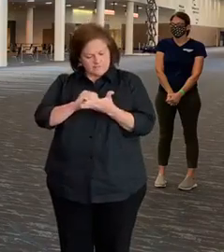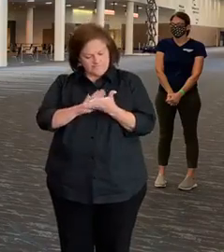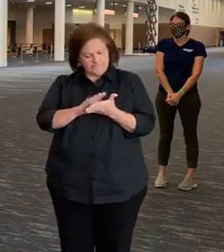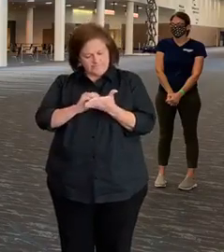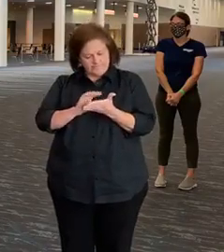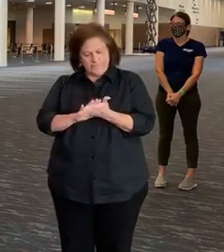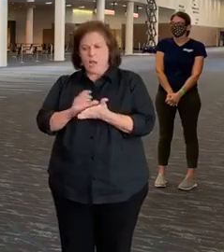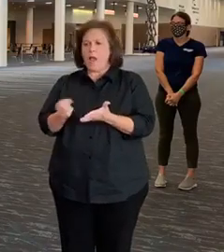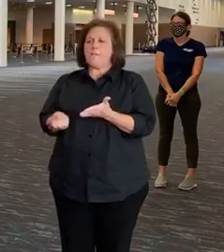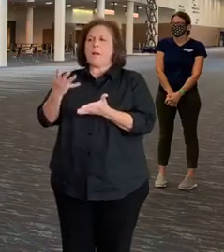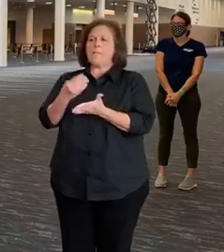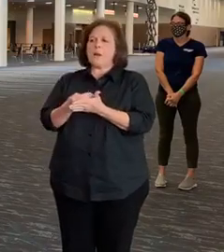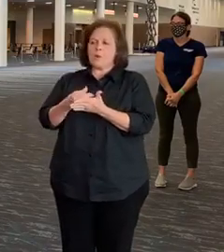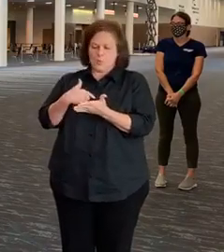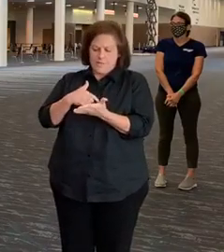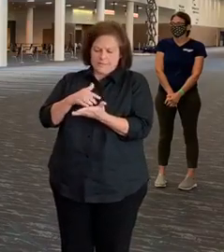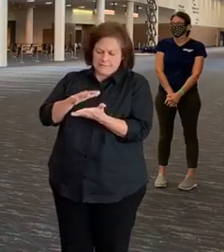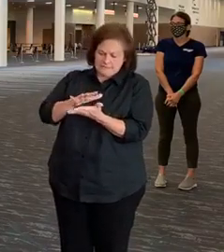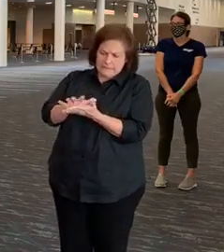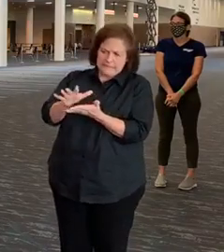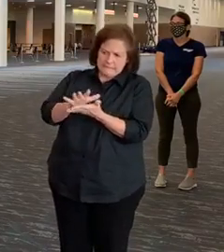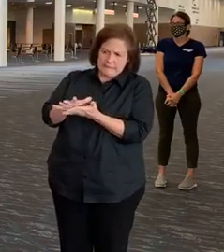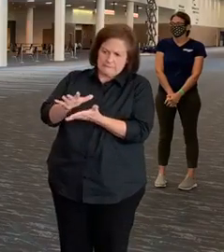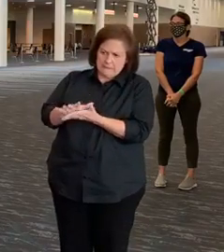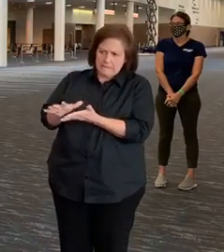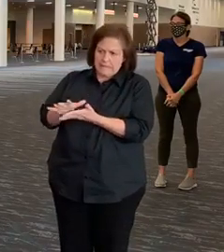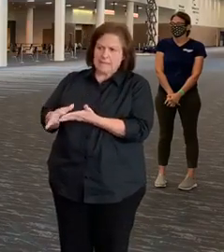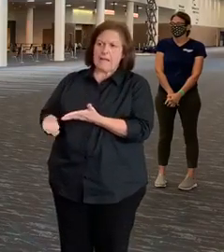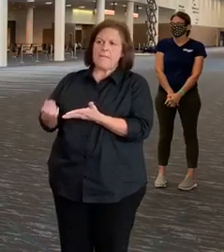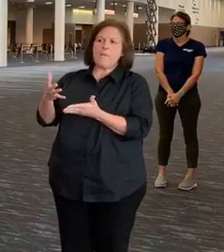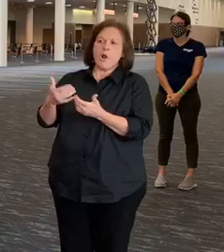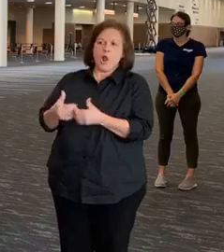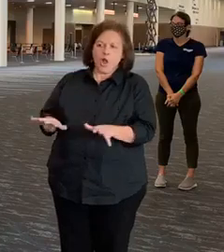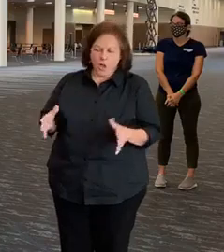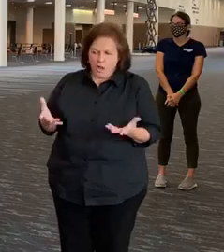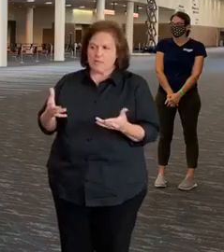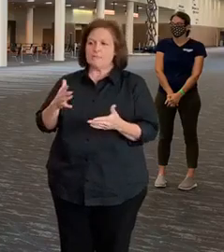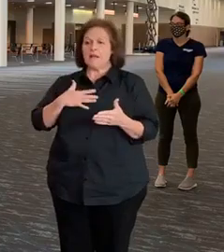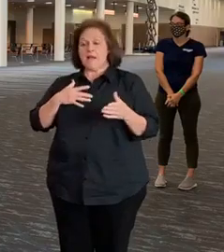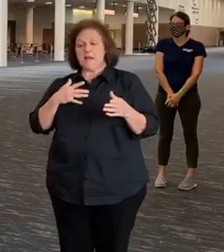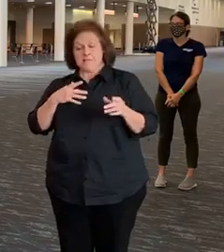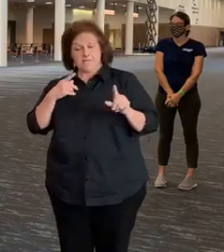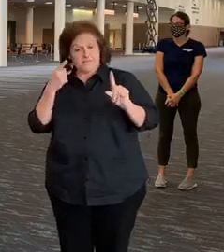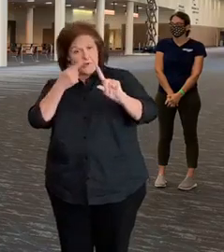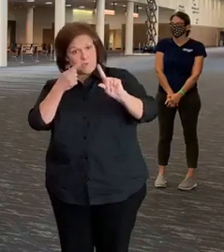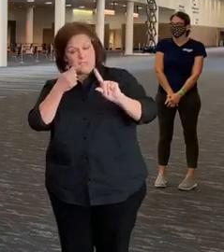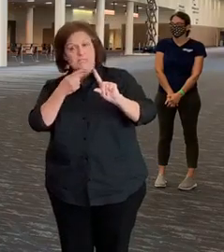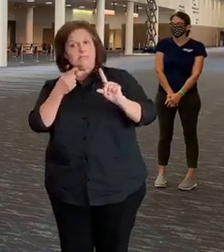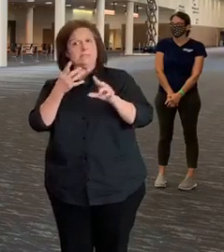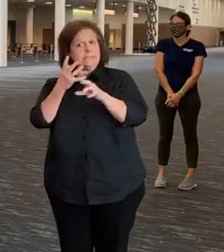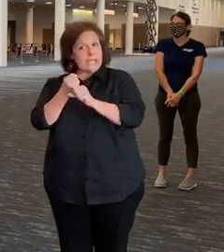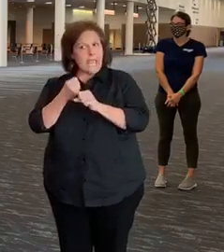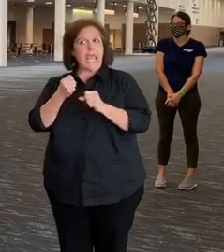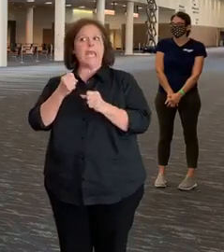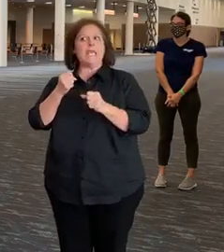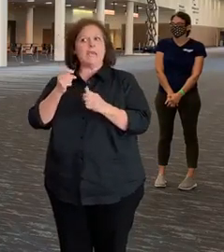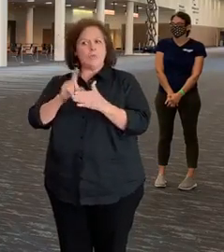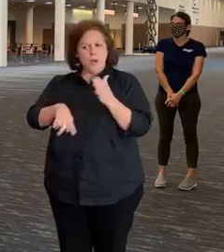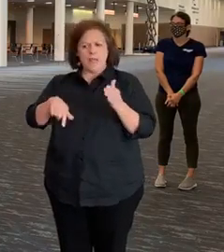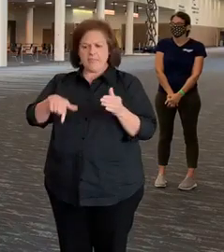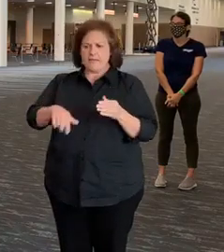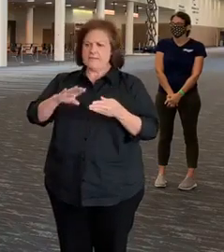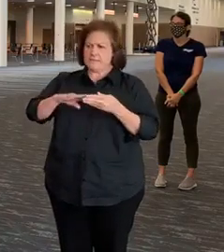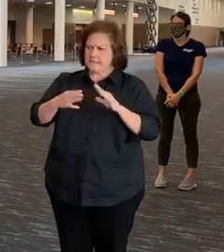what we spend, what our burn rate is, and right now, my focus is clearly on getting the resources that are due to this